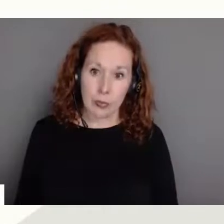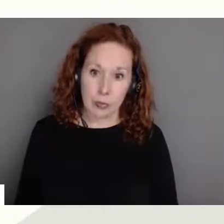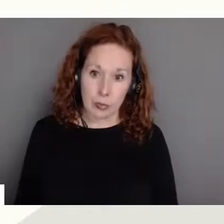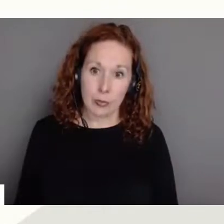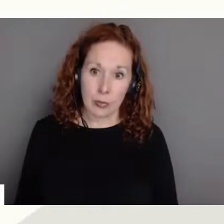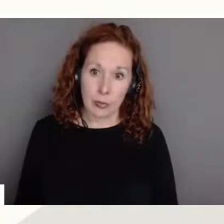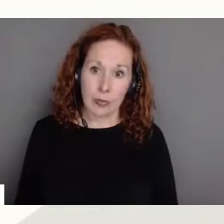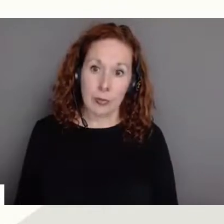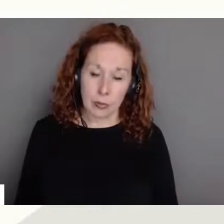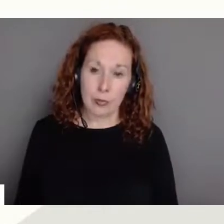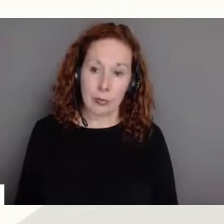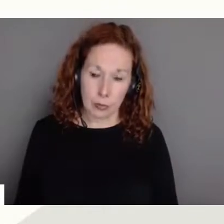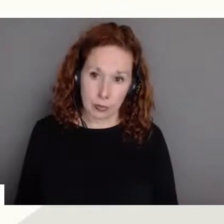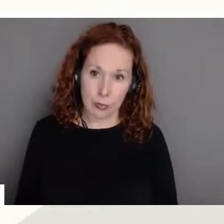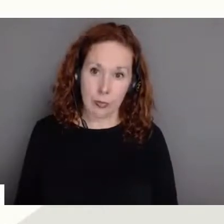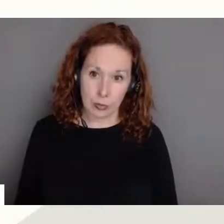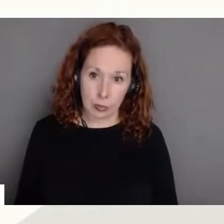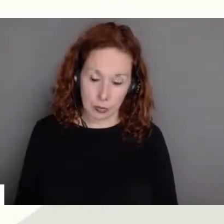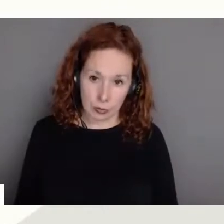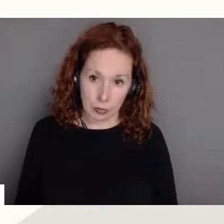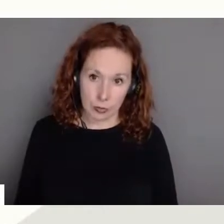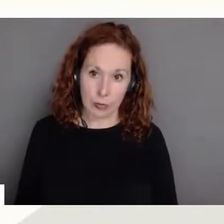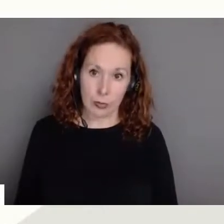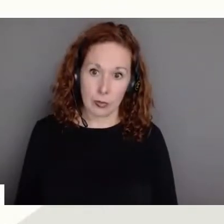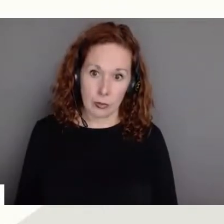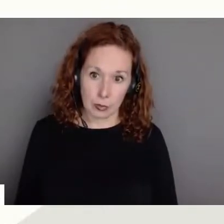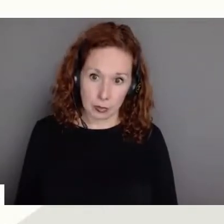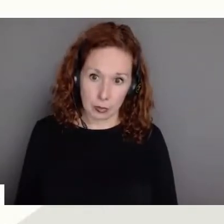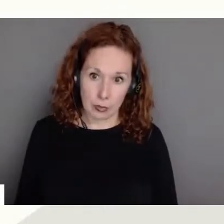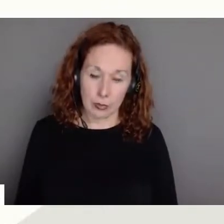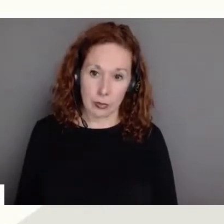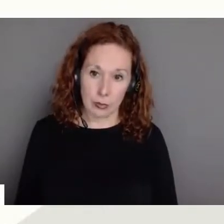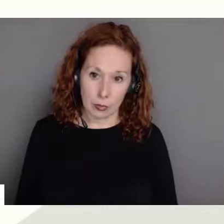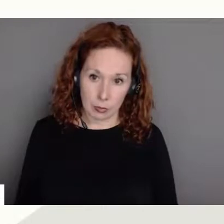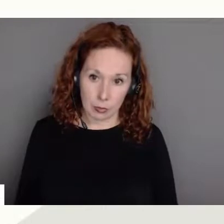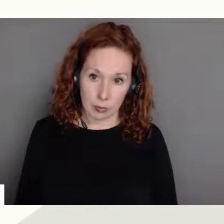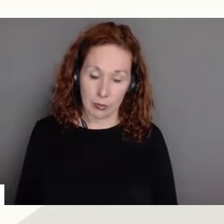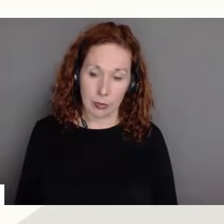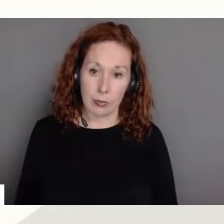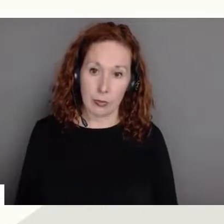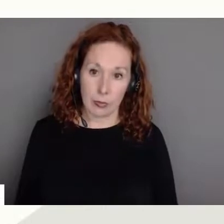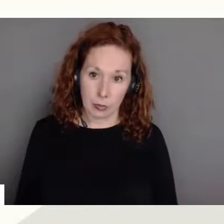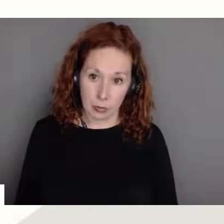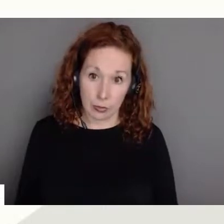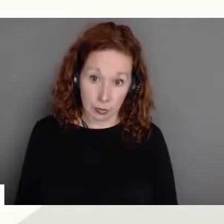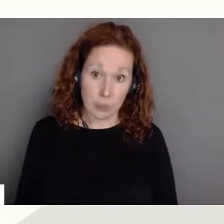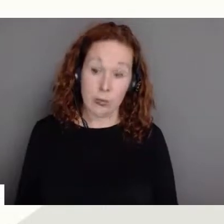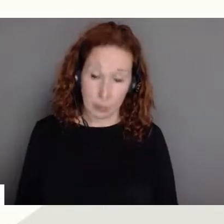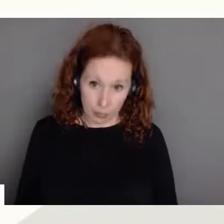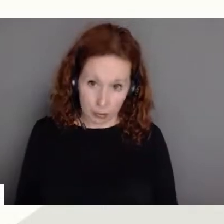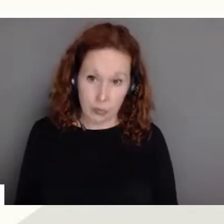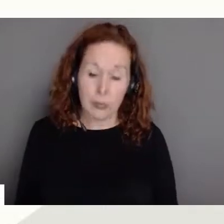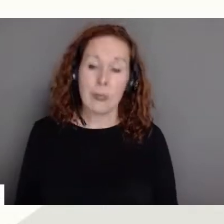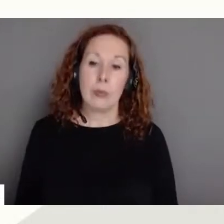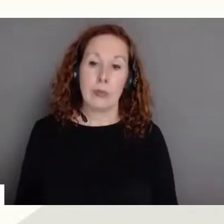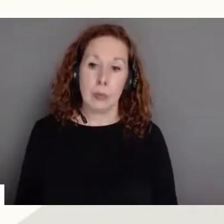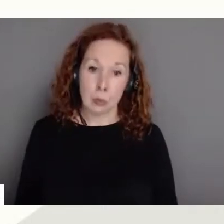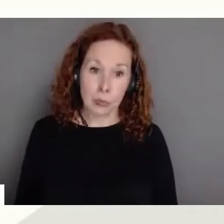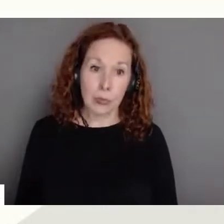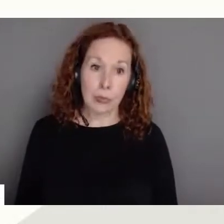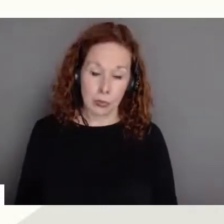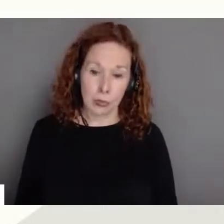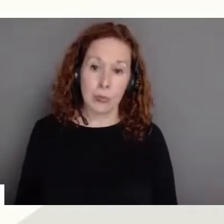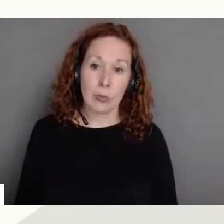further down the page. So I love that we're talking about, no, we have a beautiful culture that needs to be recognized and needs to